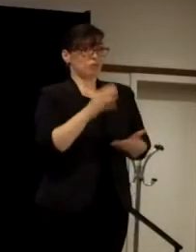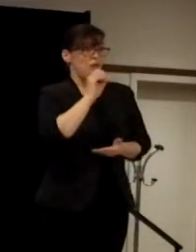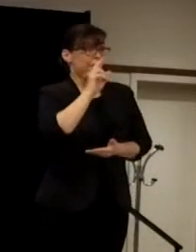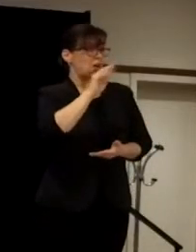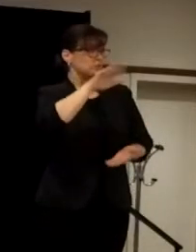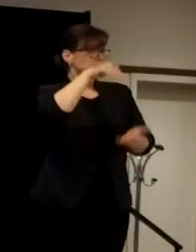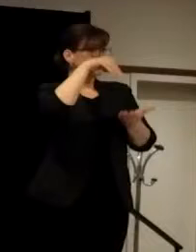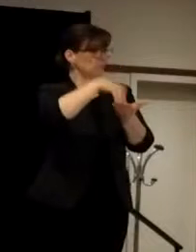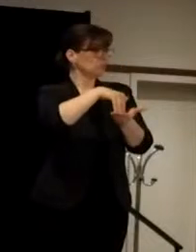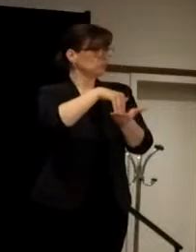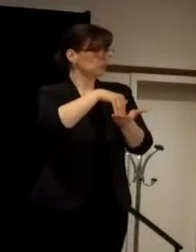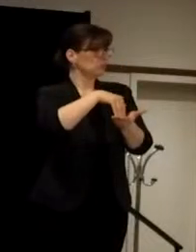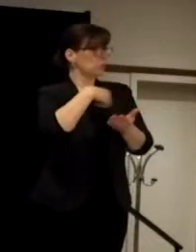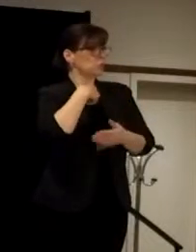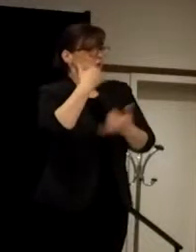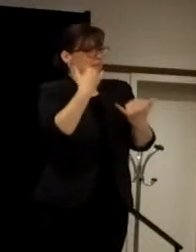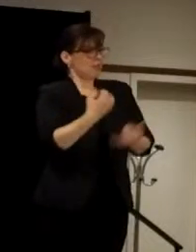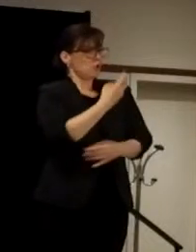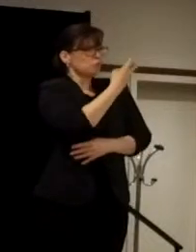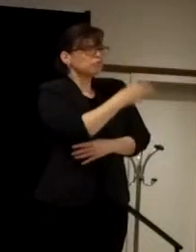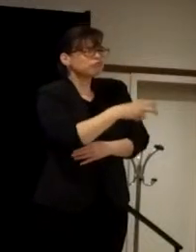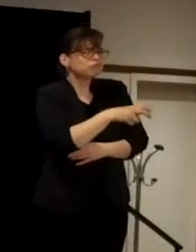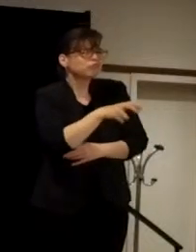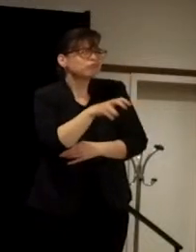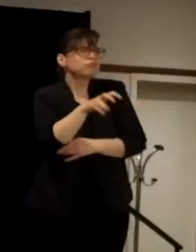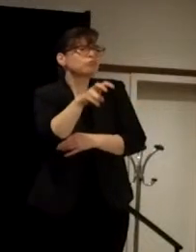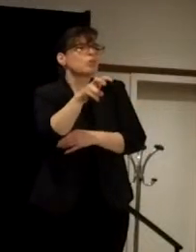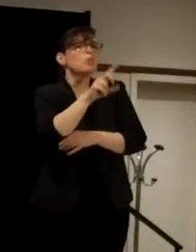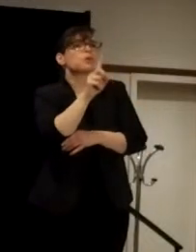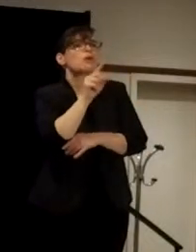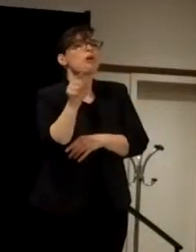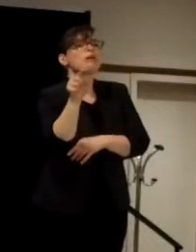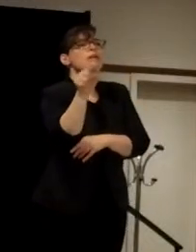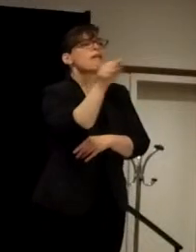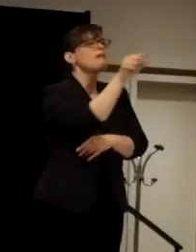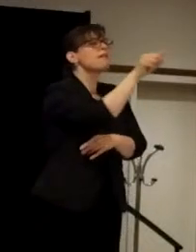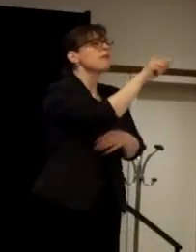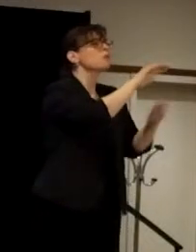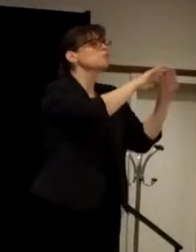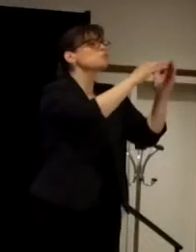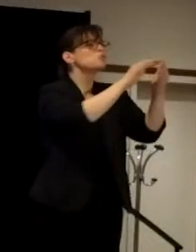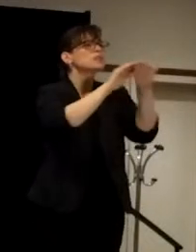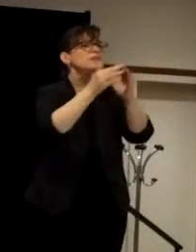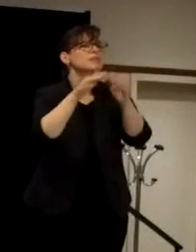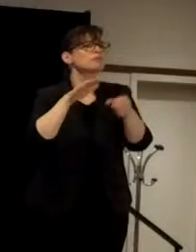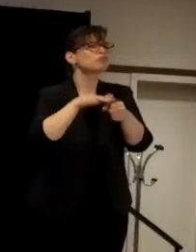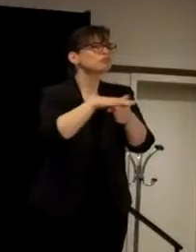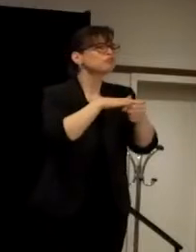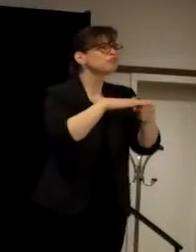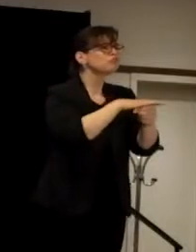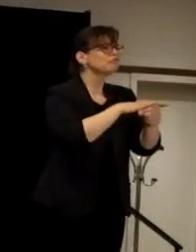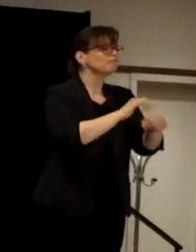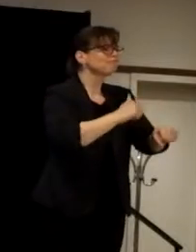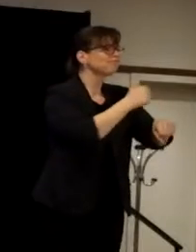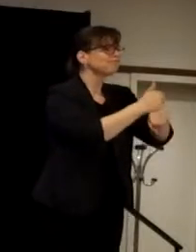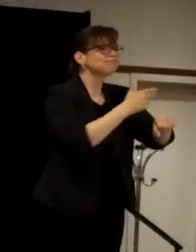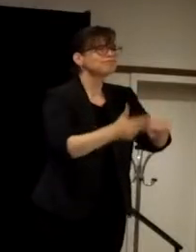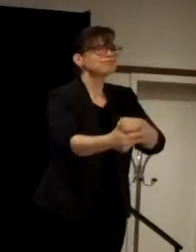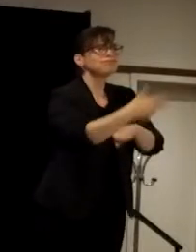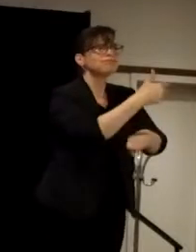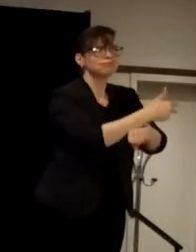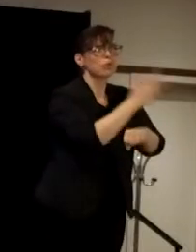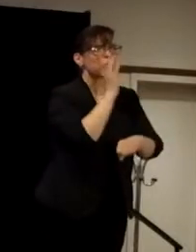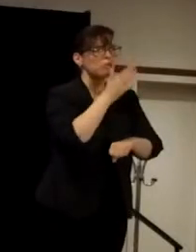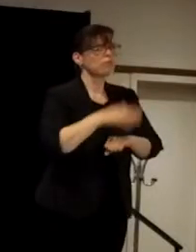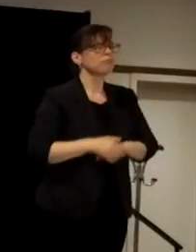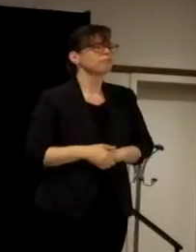to more of a community-based model, getting out into the public with various clinics